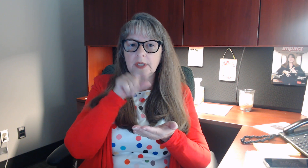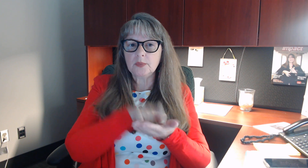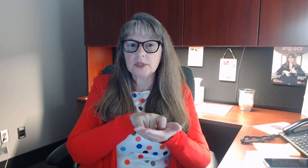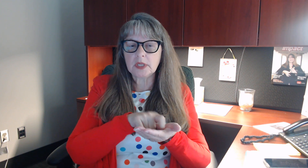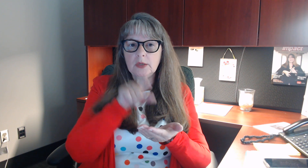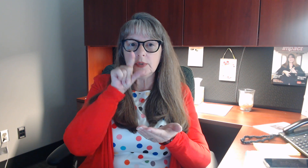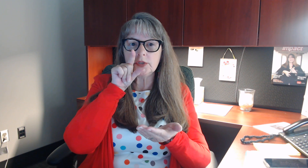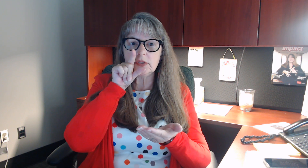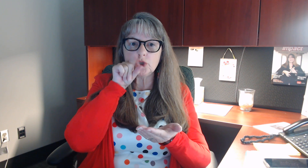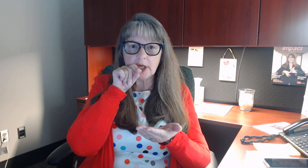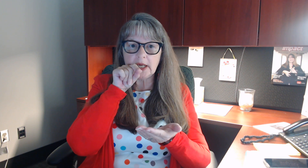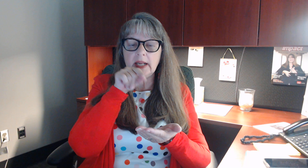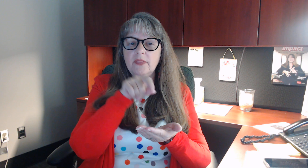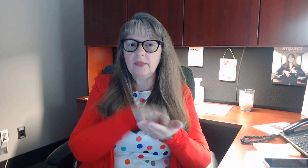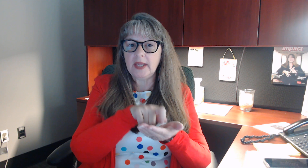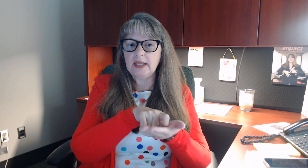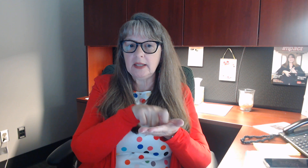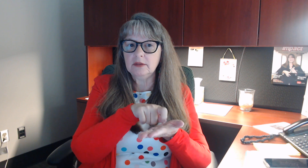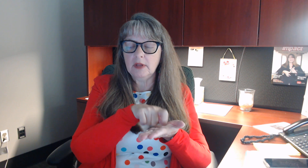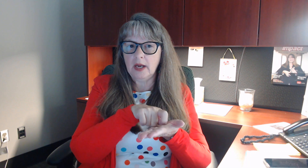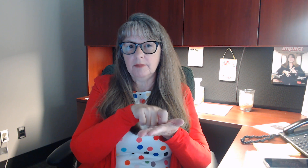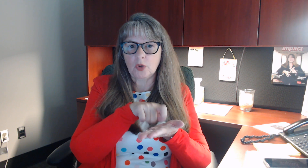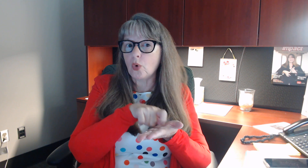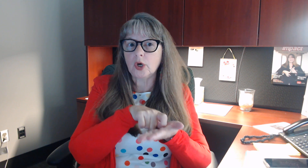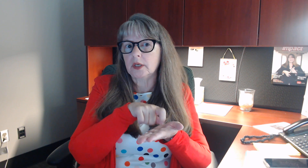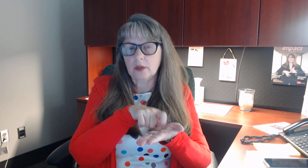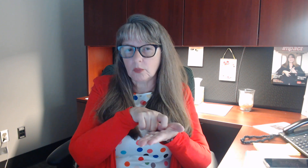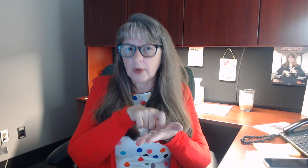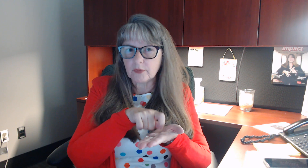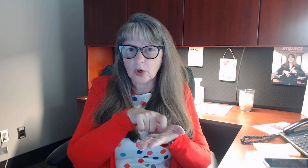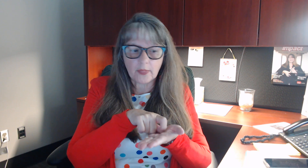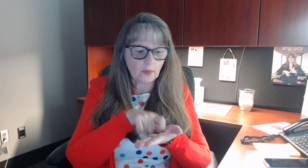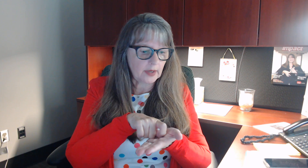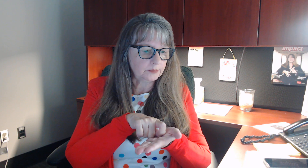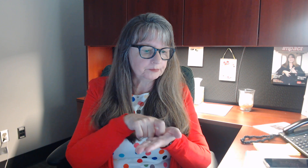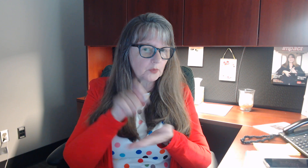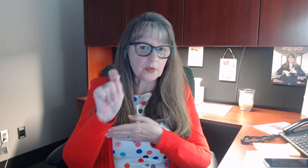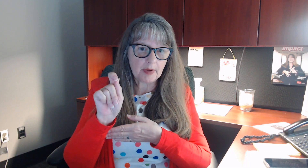was chicken, and then they eat the corn or whatever on the ground with the baby